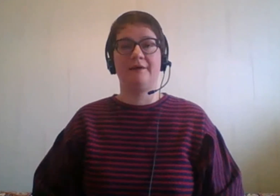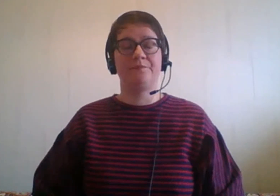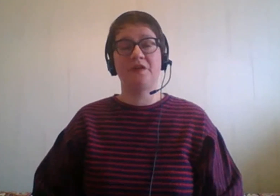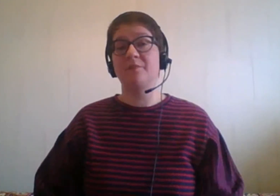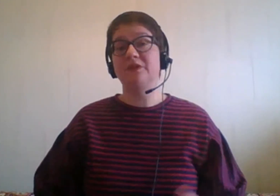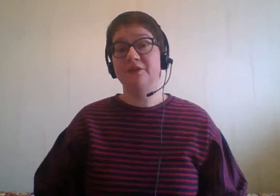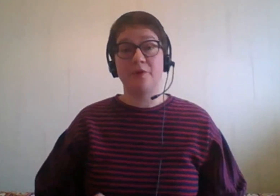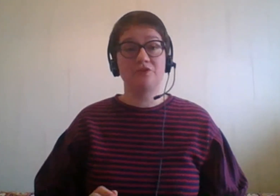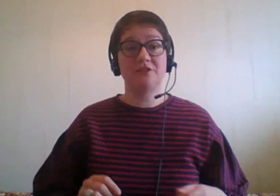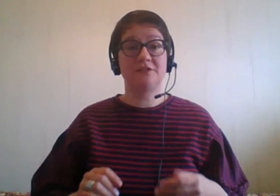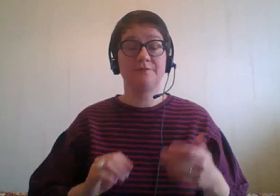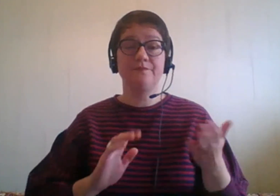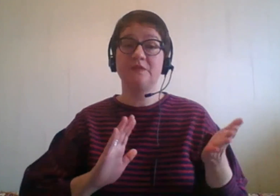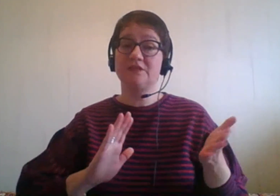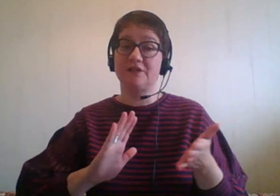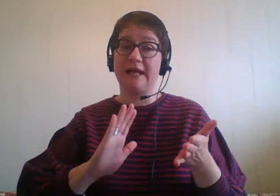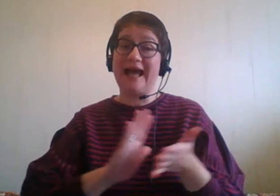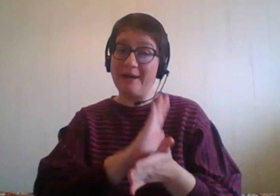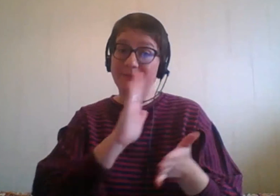A couple on emotions. So happy,